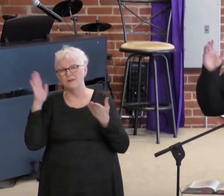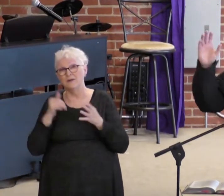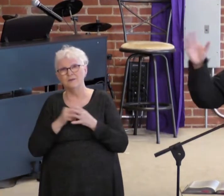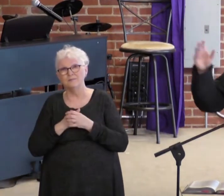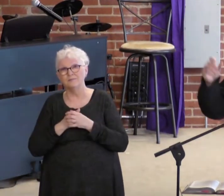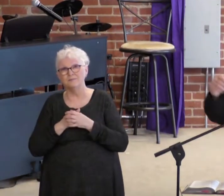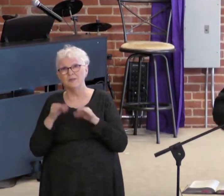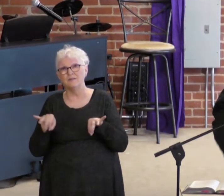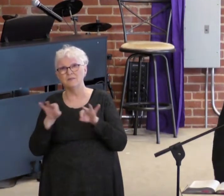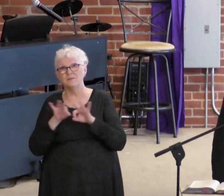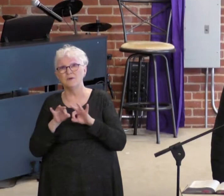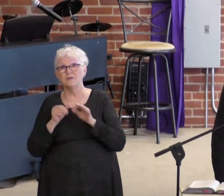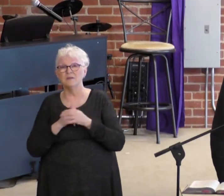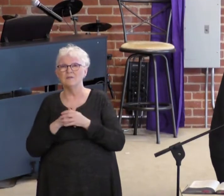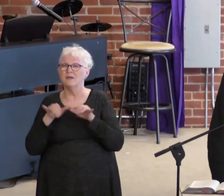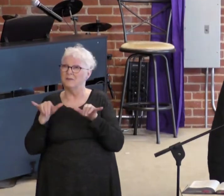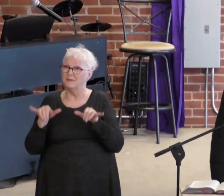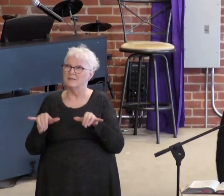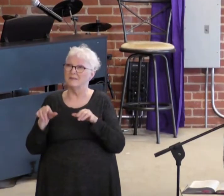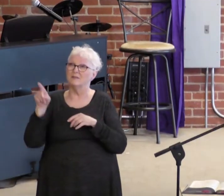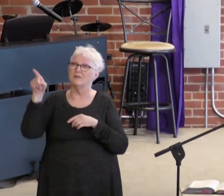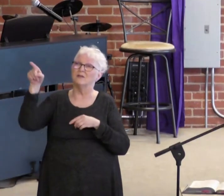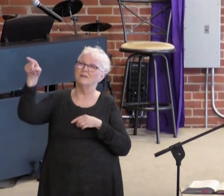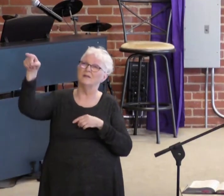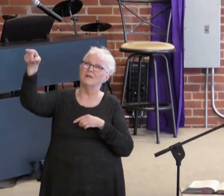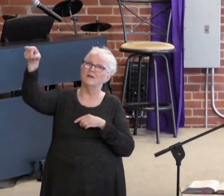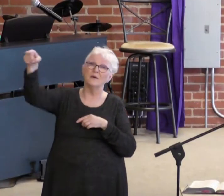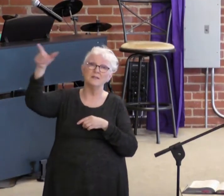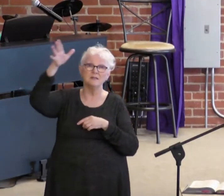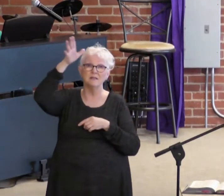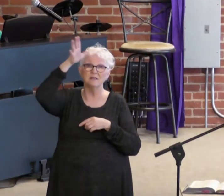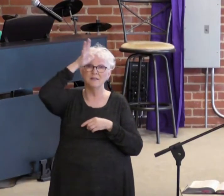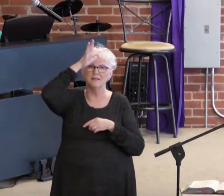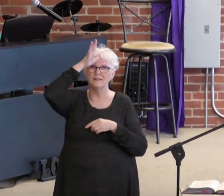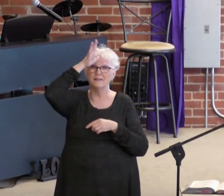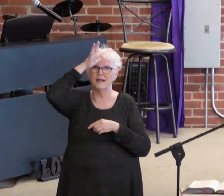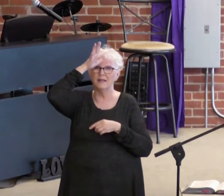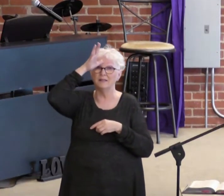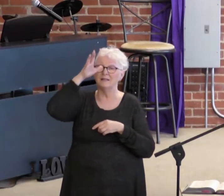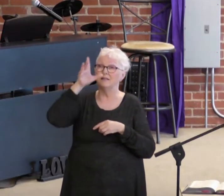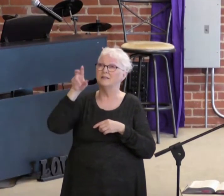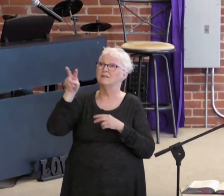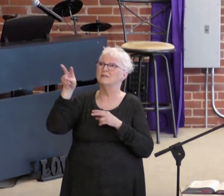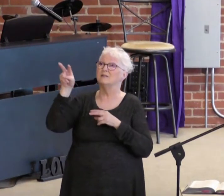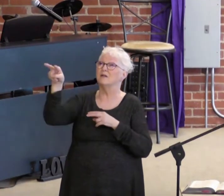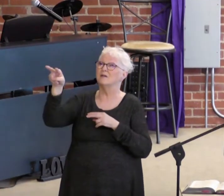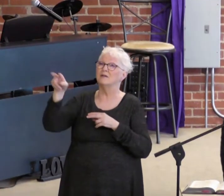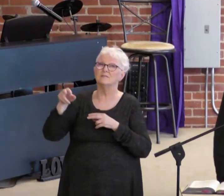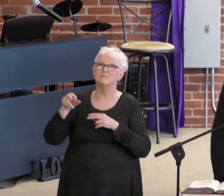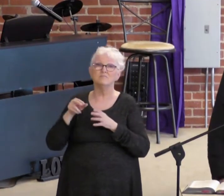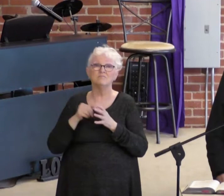But while he was a long way off, his daddy came running toward him.